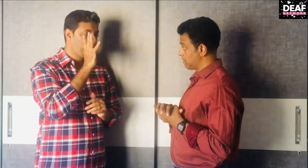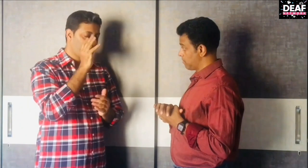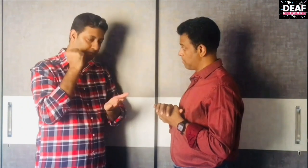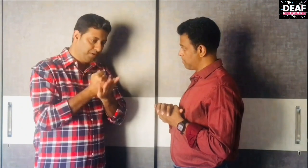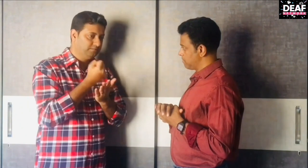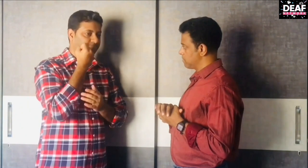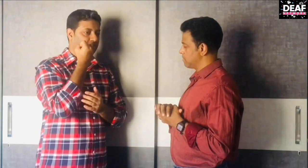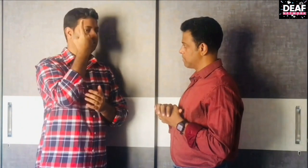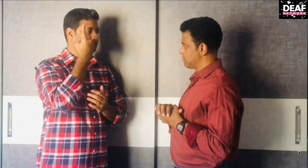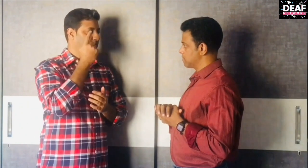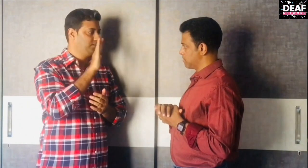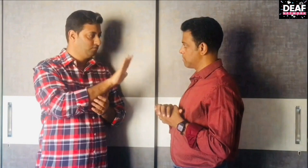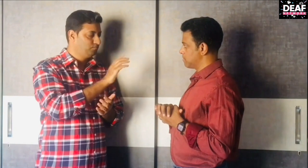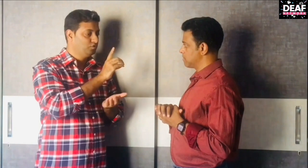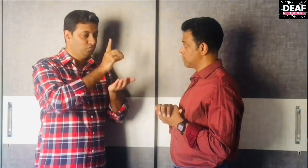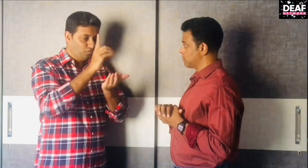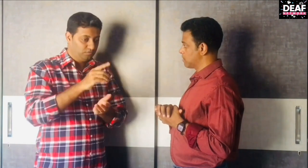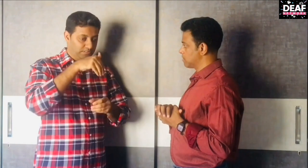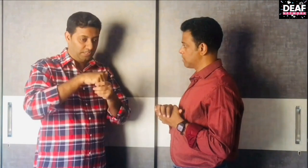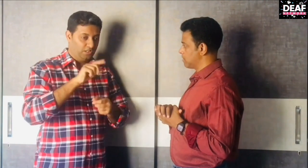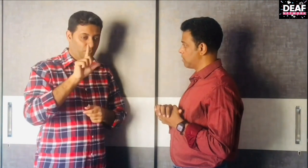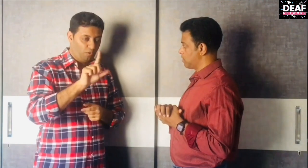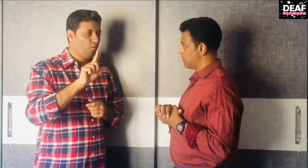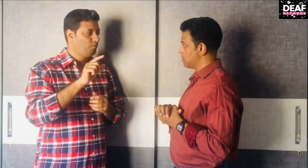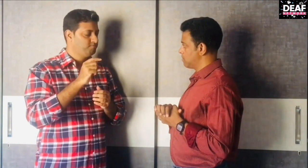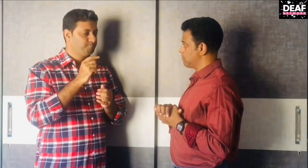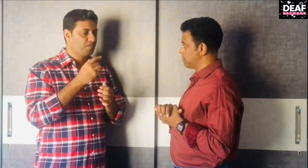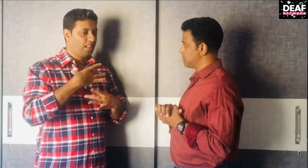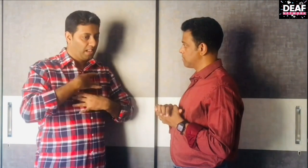Your mother should treat her daughter-in-law as daughter.